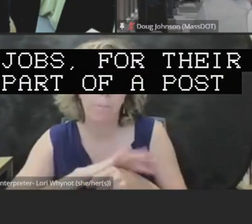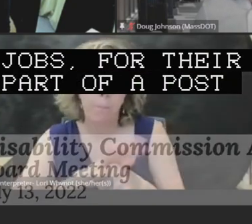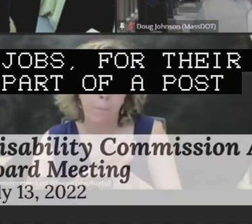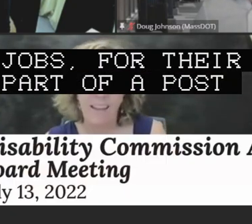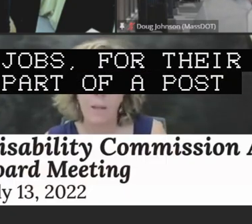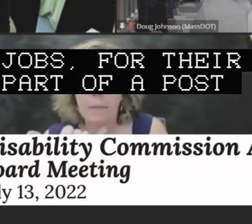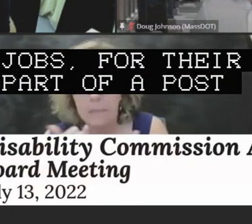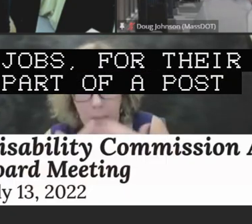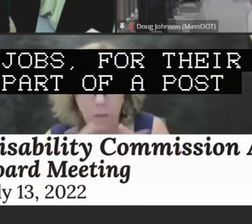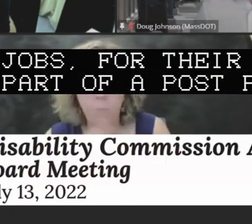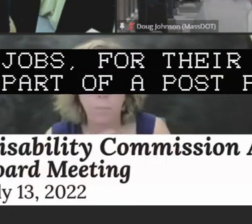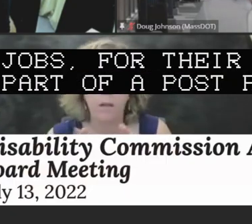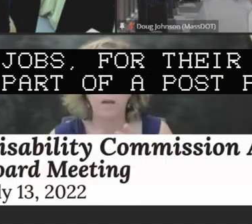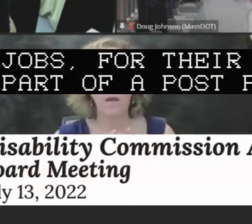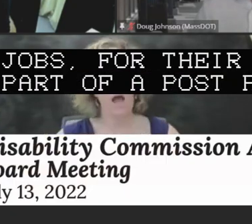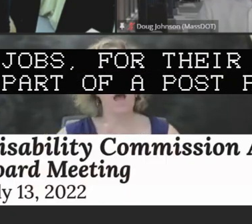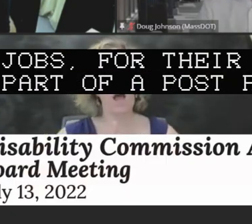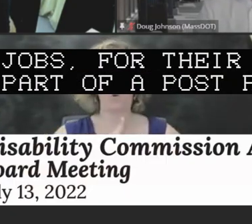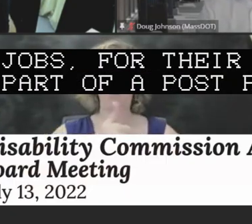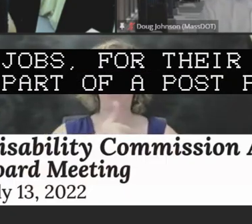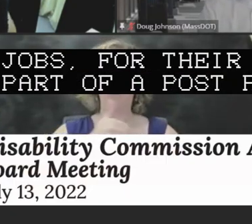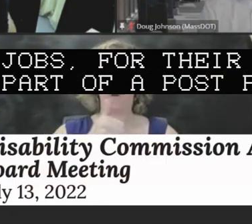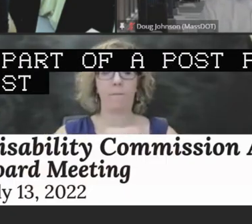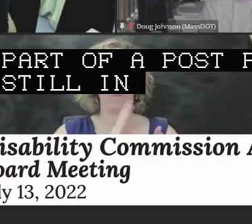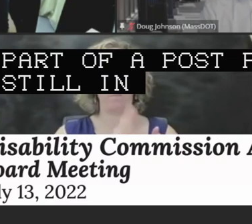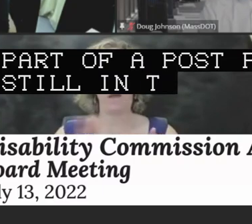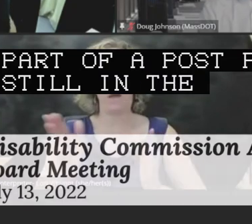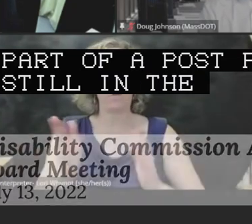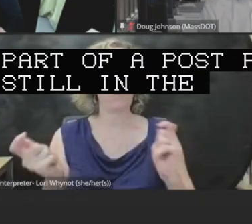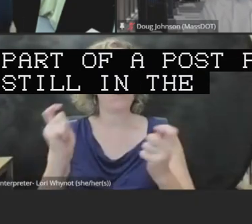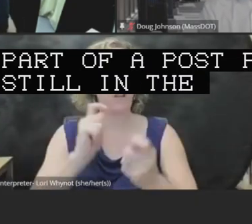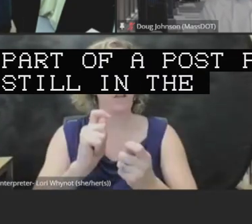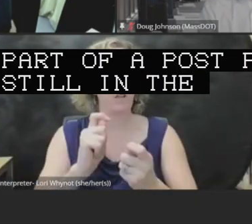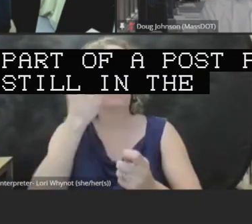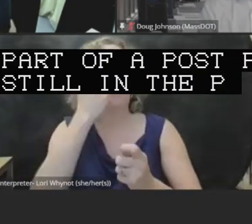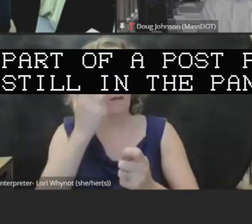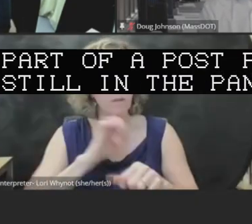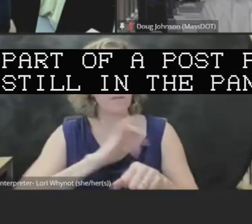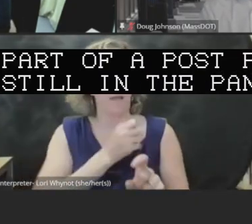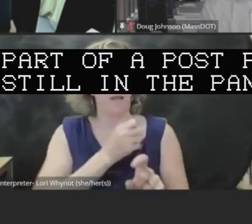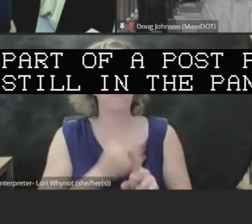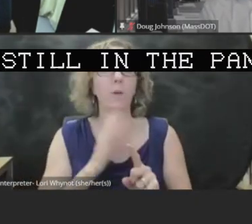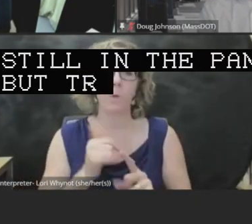still, you know, how those travel patterns have changed because of the pandemic.